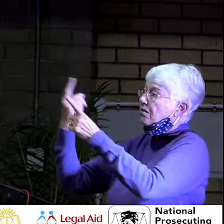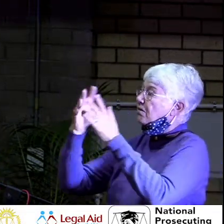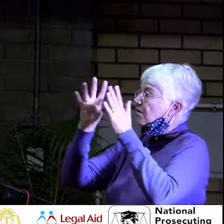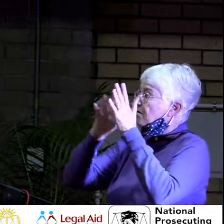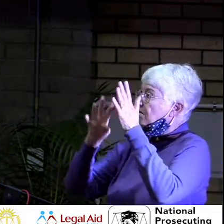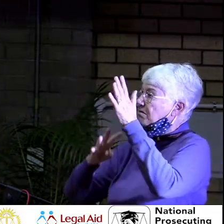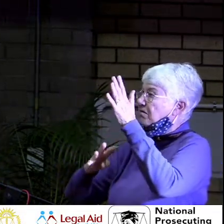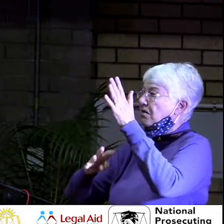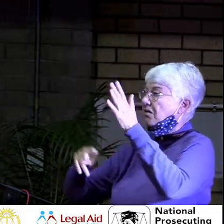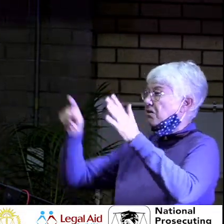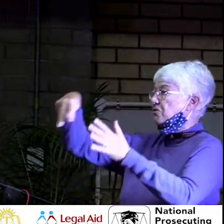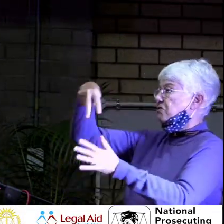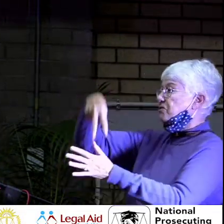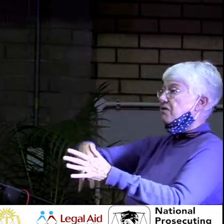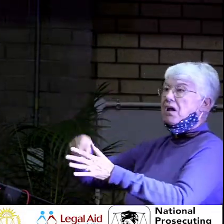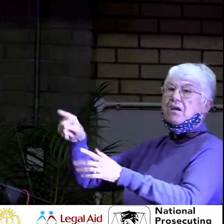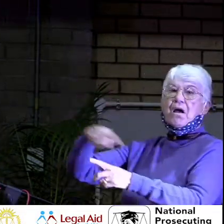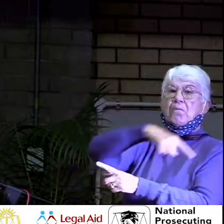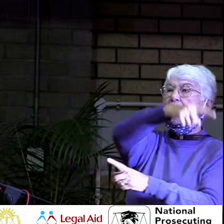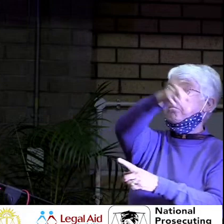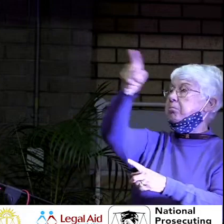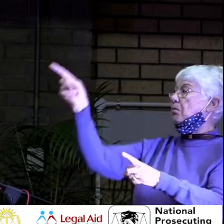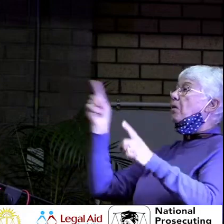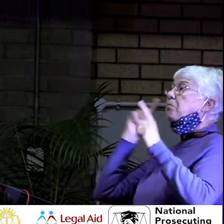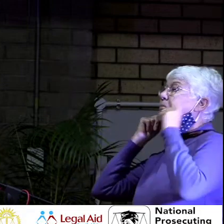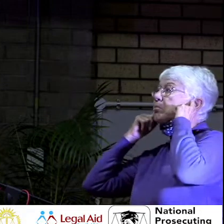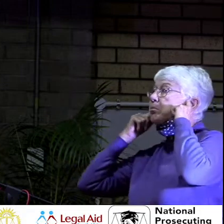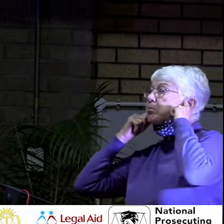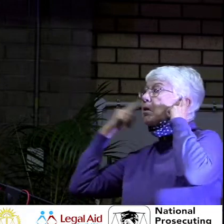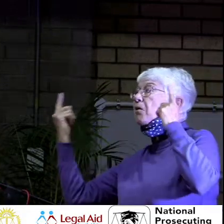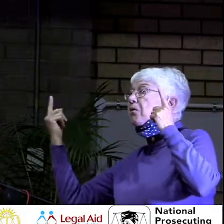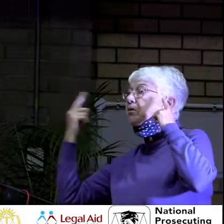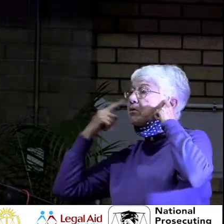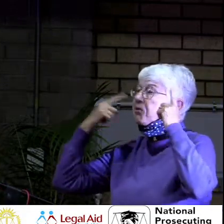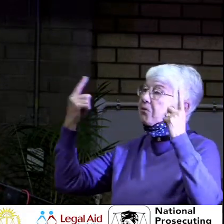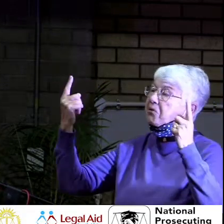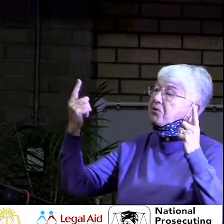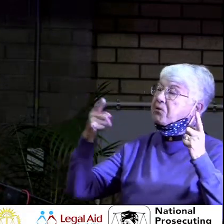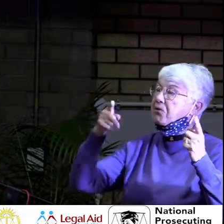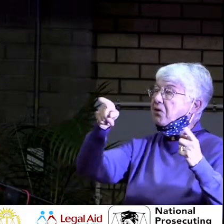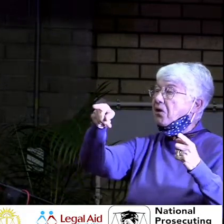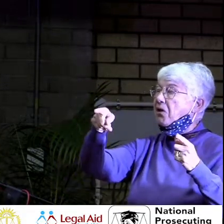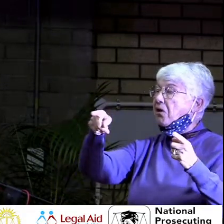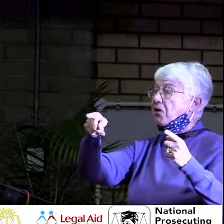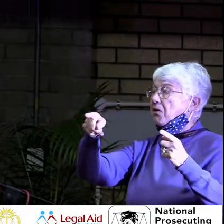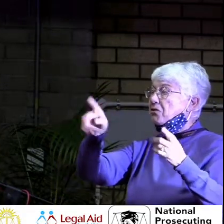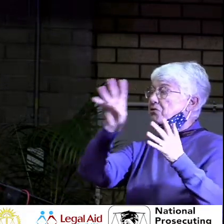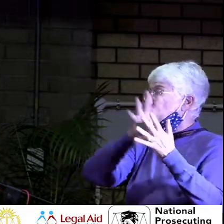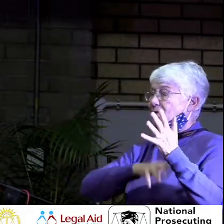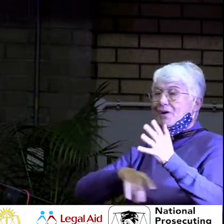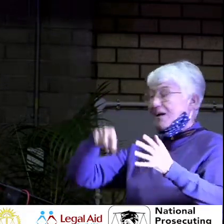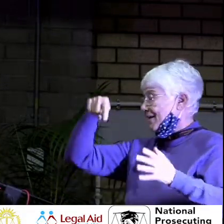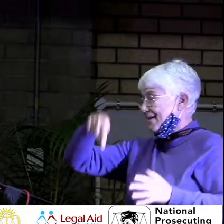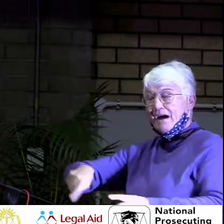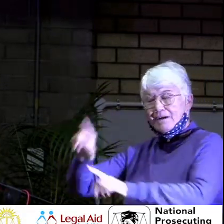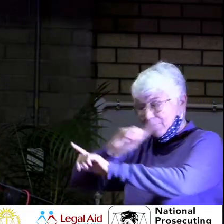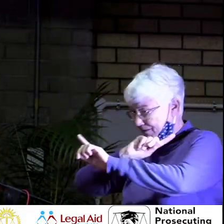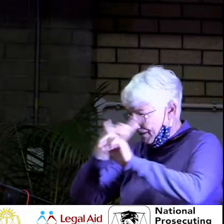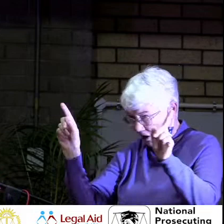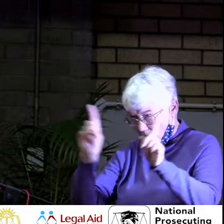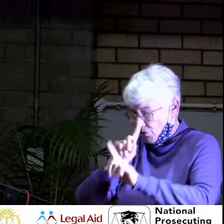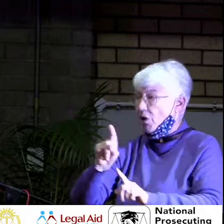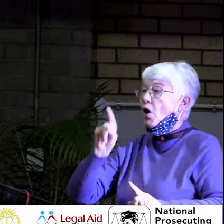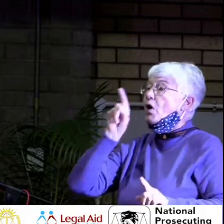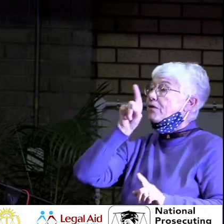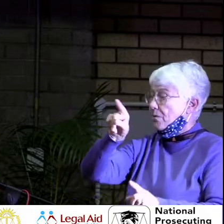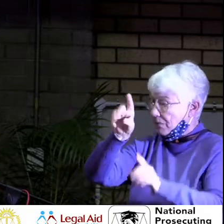to hear it are gone, right? So the police will give you a private room where you can testify and